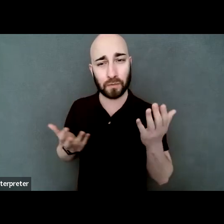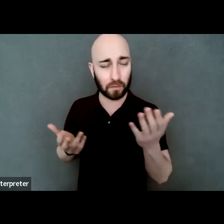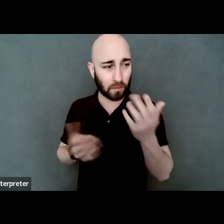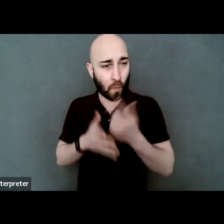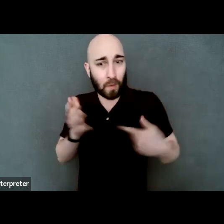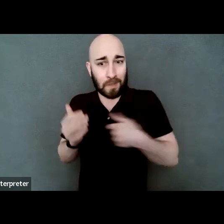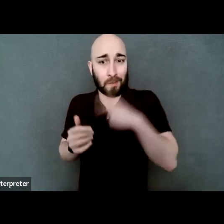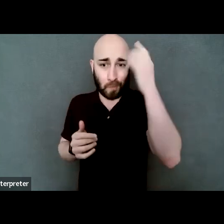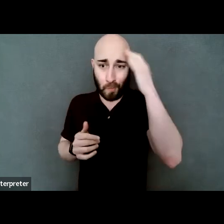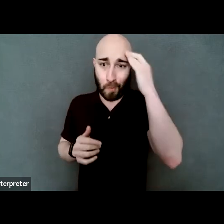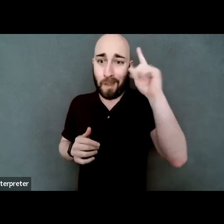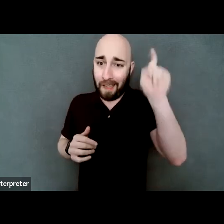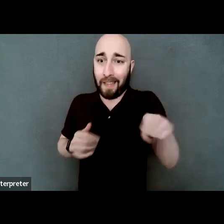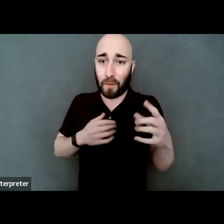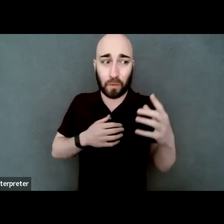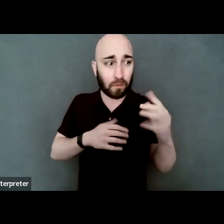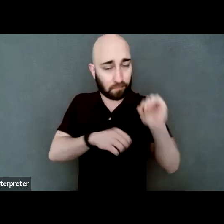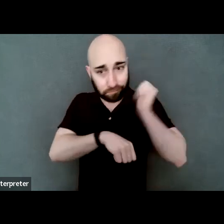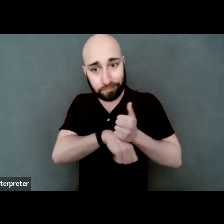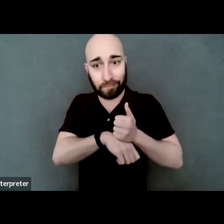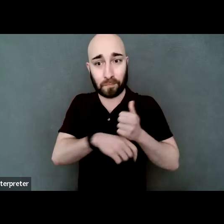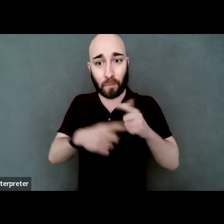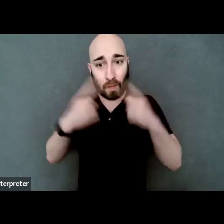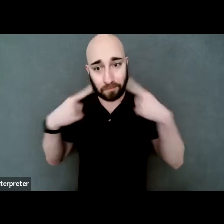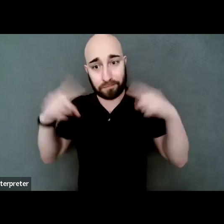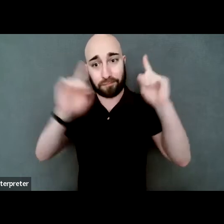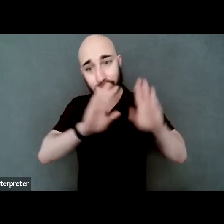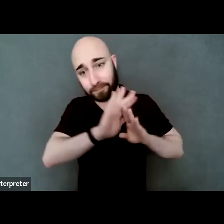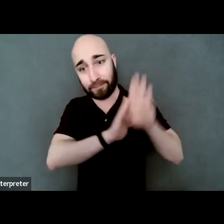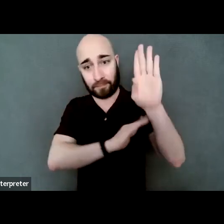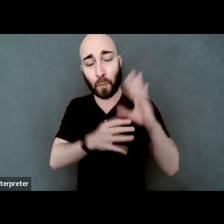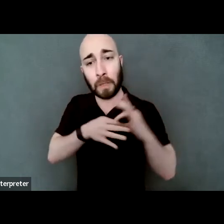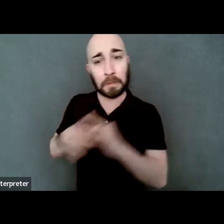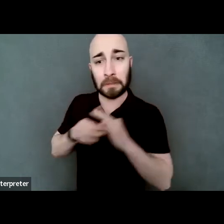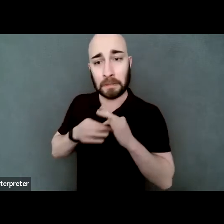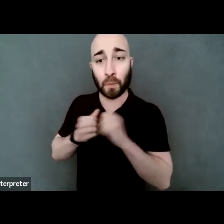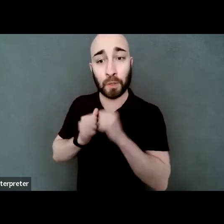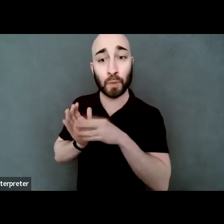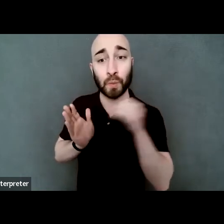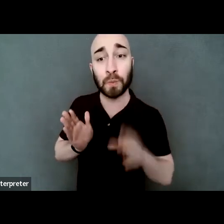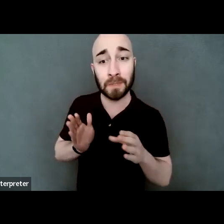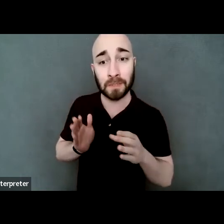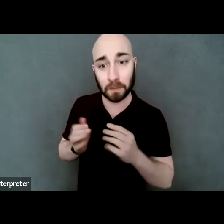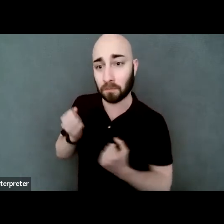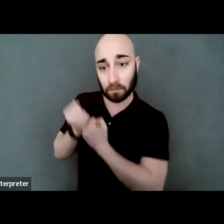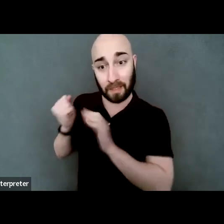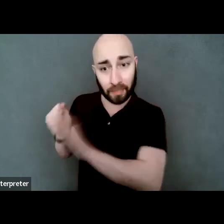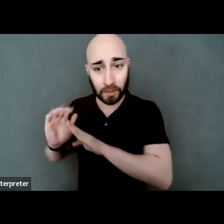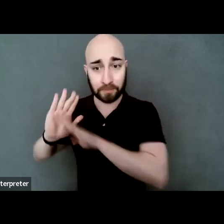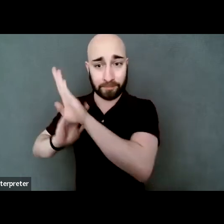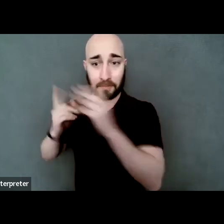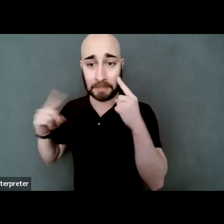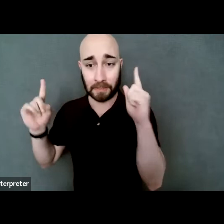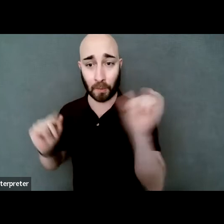need to take place in order for us to be successful in working with our students and having them be successful in getting through.